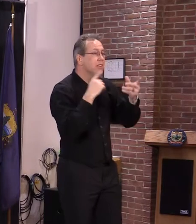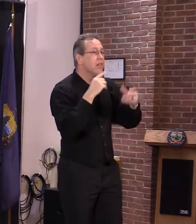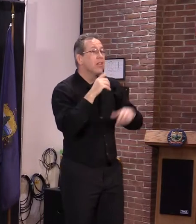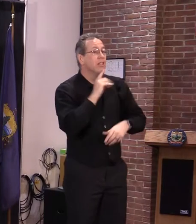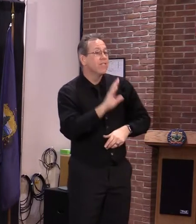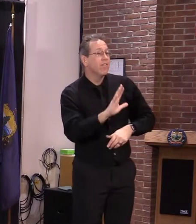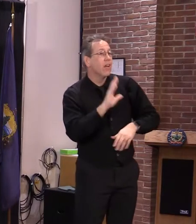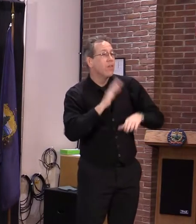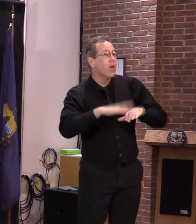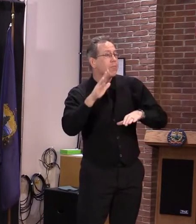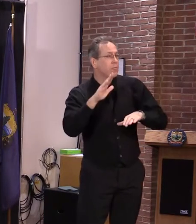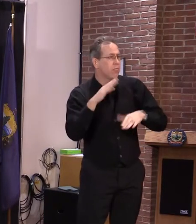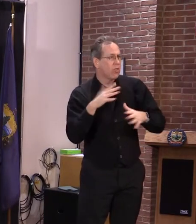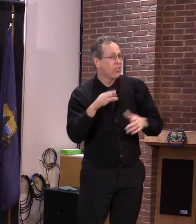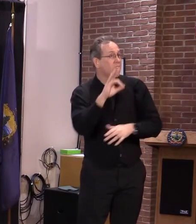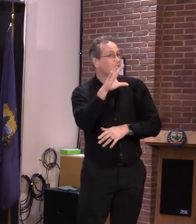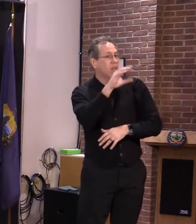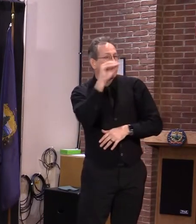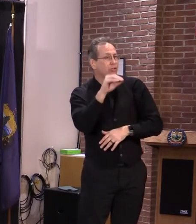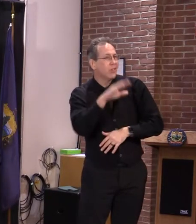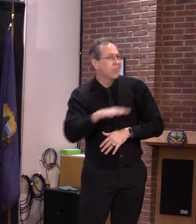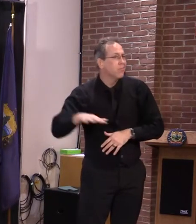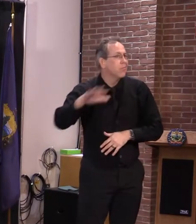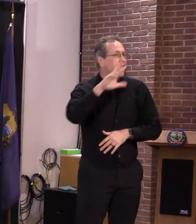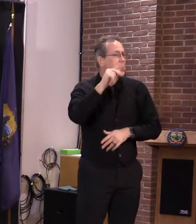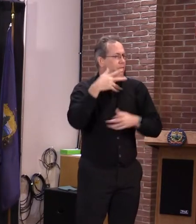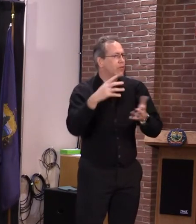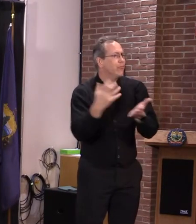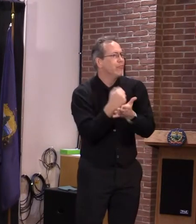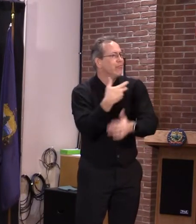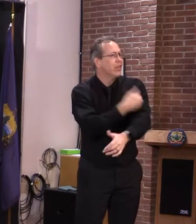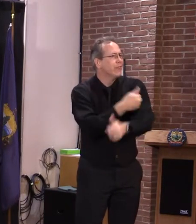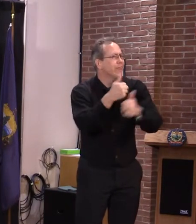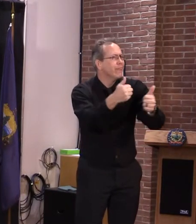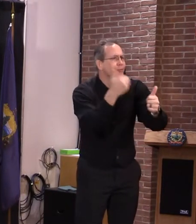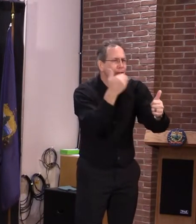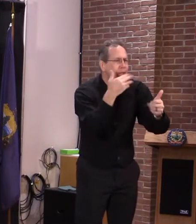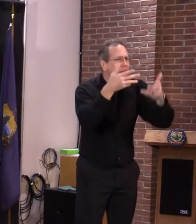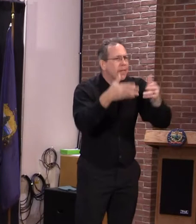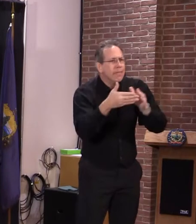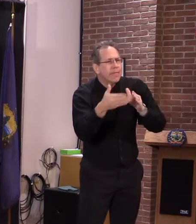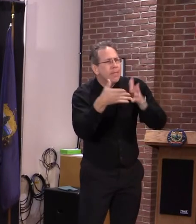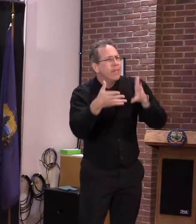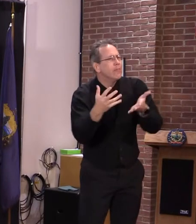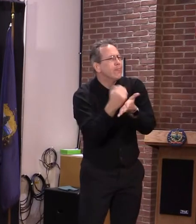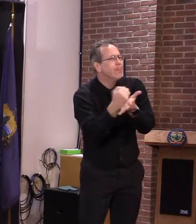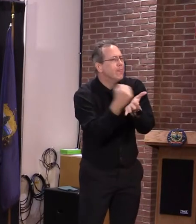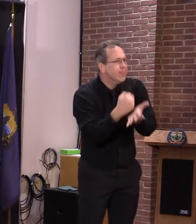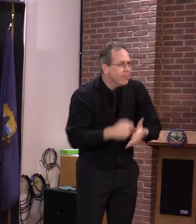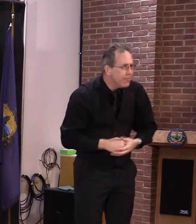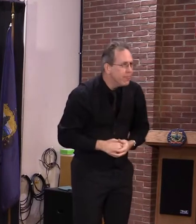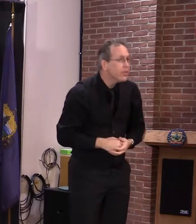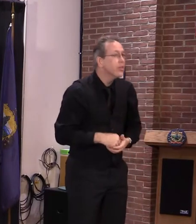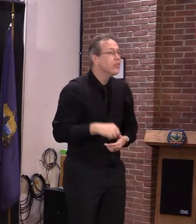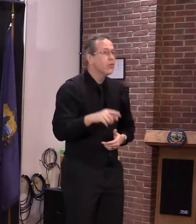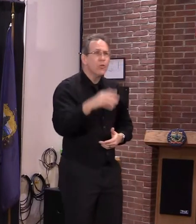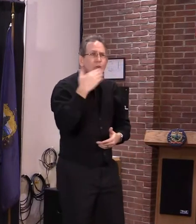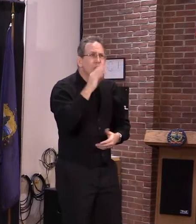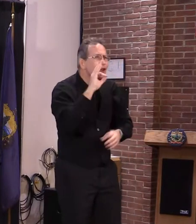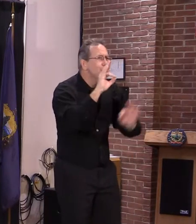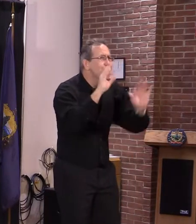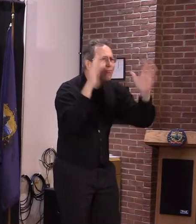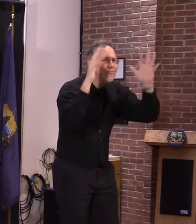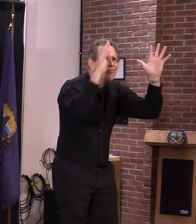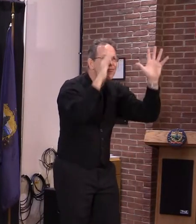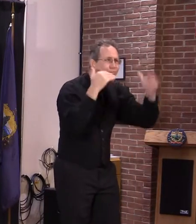vaccination, and that number continues to grow. But as well as we've done, we still need to keep working